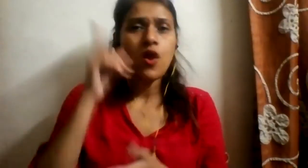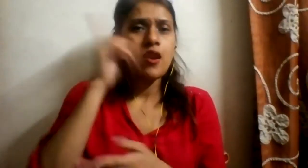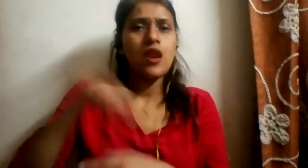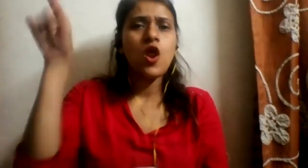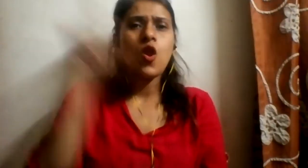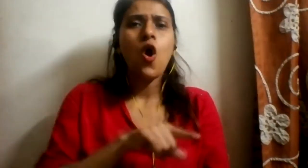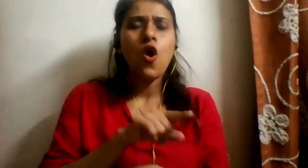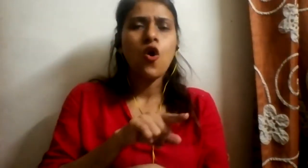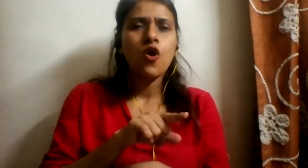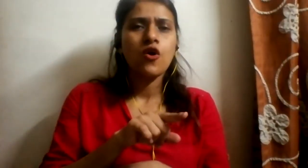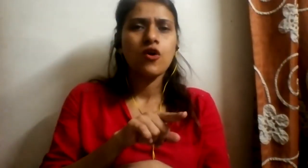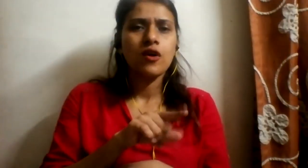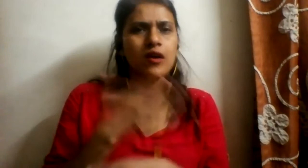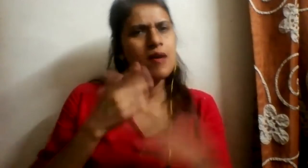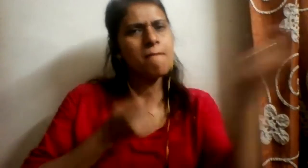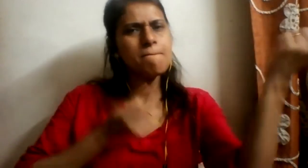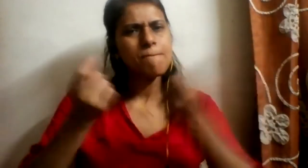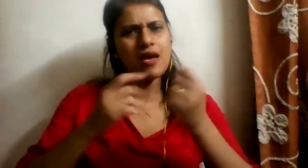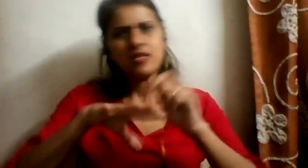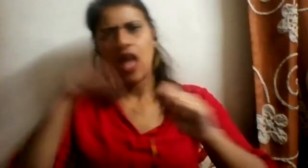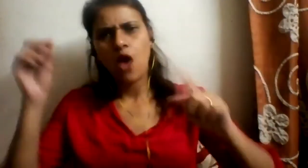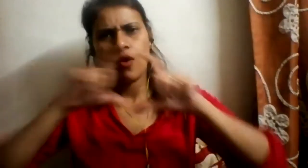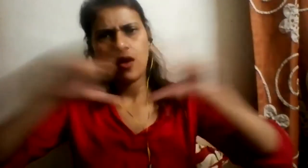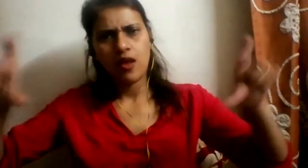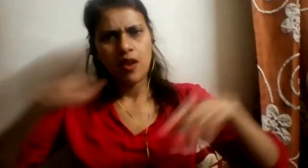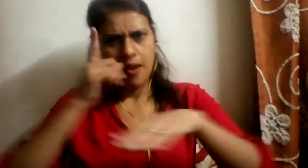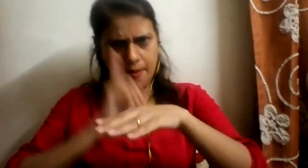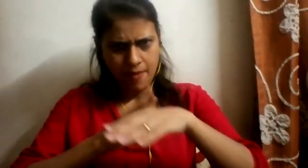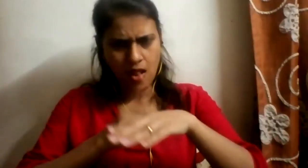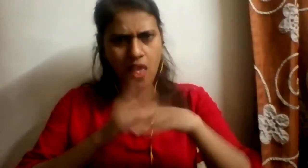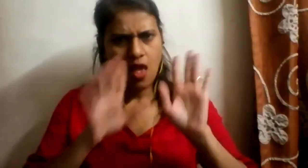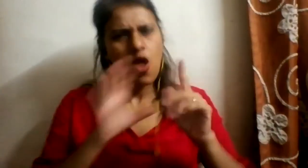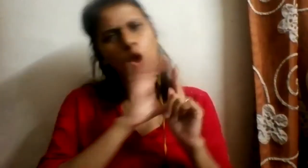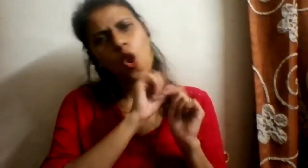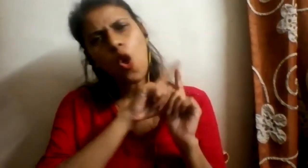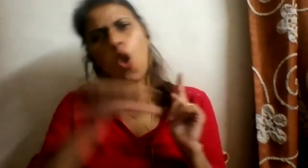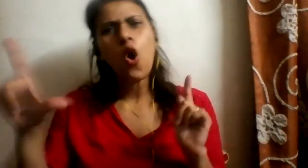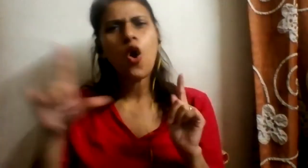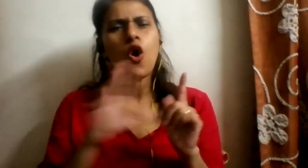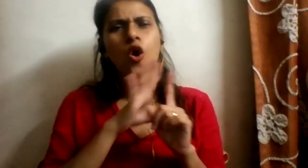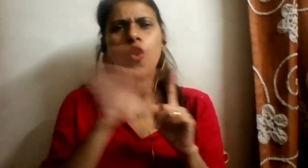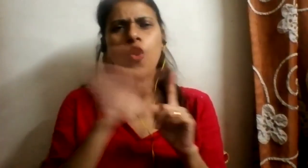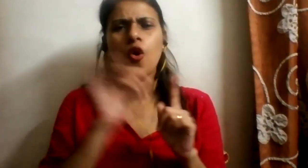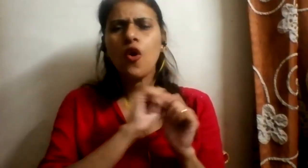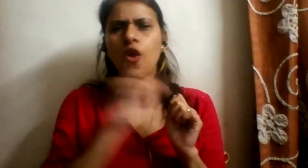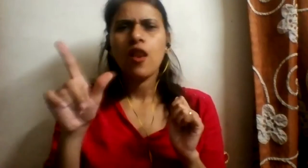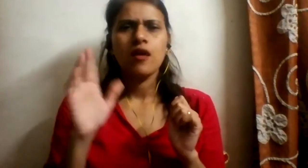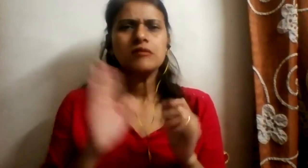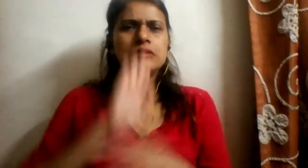all the buses that it is a punishable offense, but still people would do. And it only took some people to raise a voice, say that no, you can't smoke